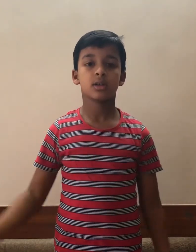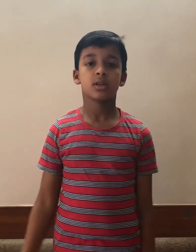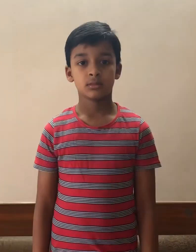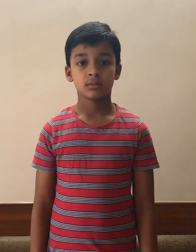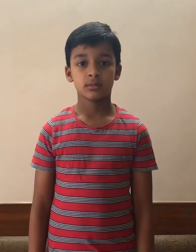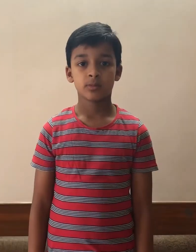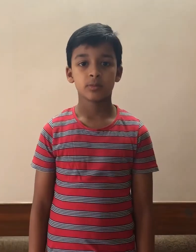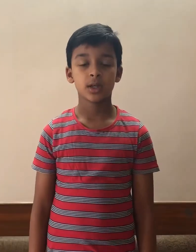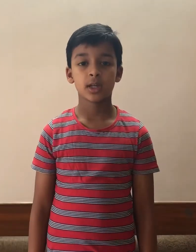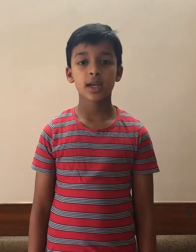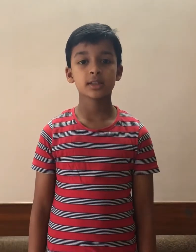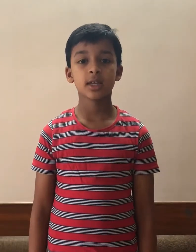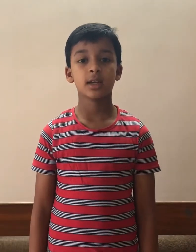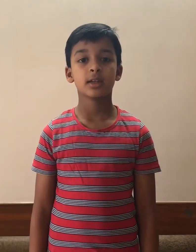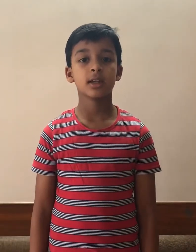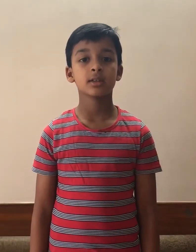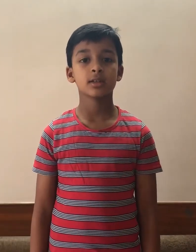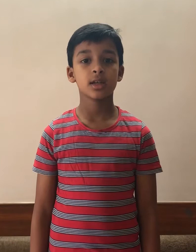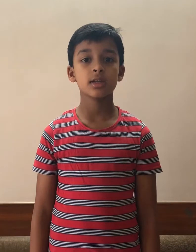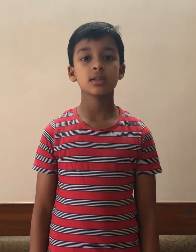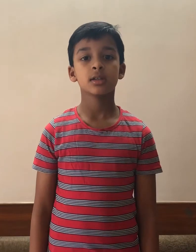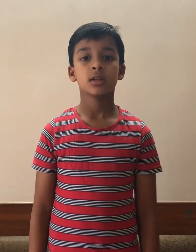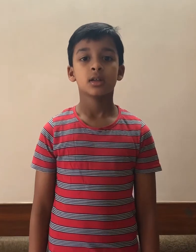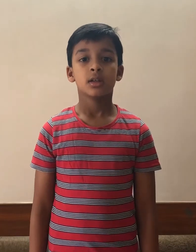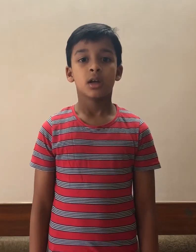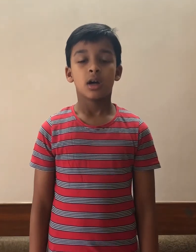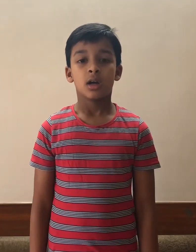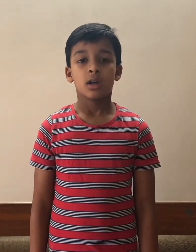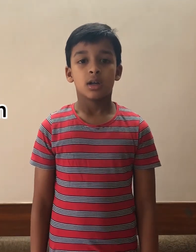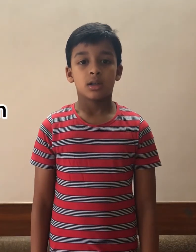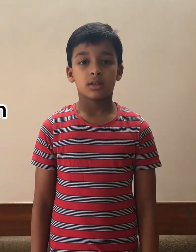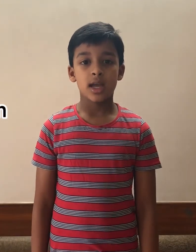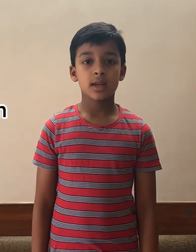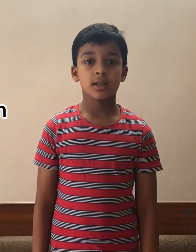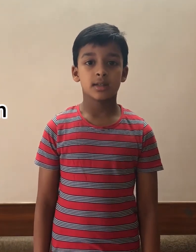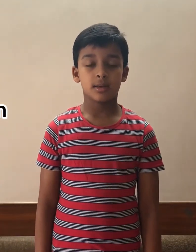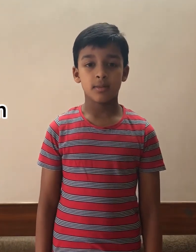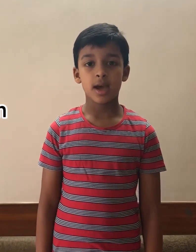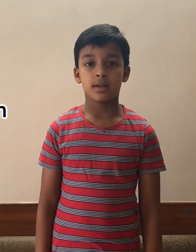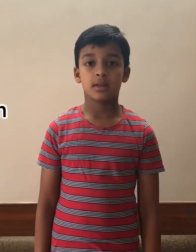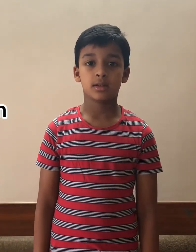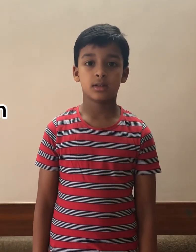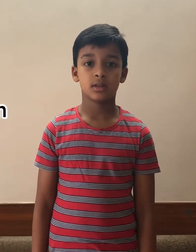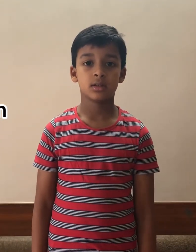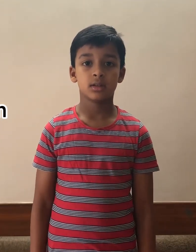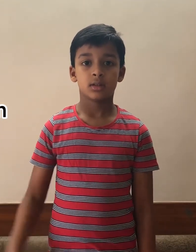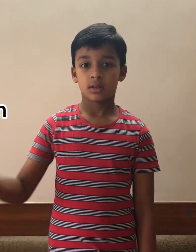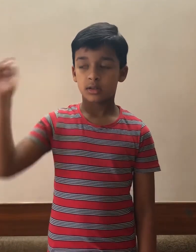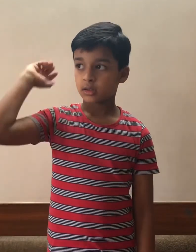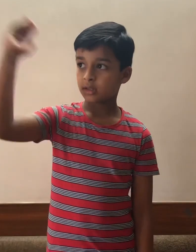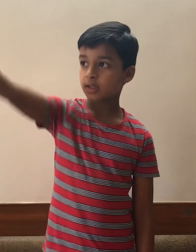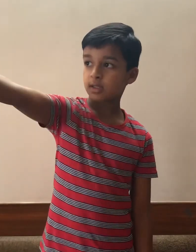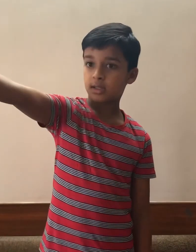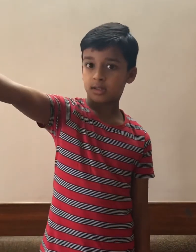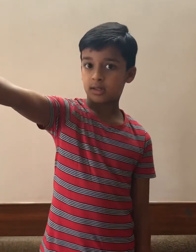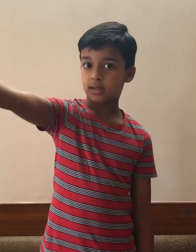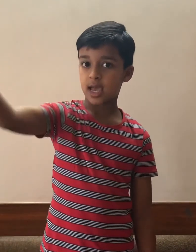The next sentence is there is a man. This is there.